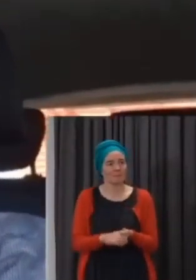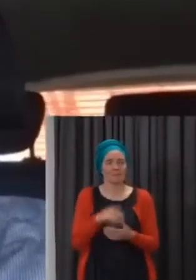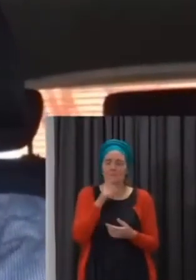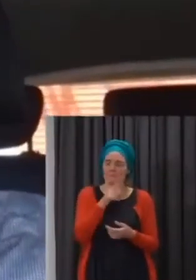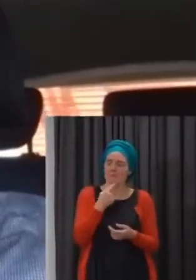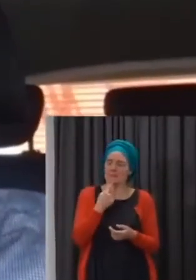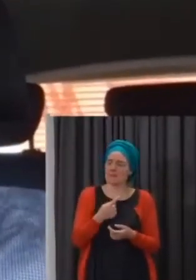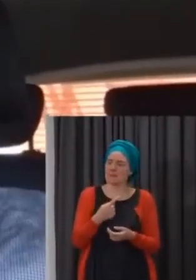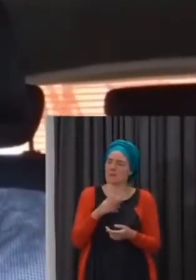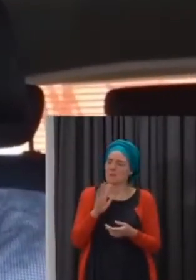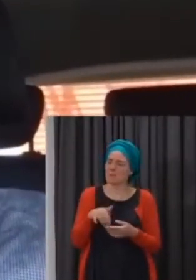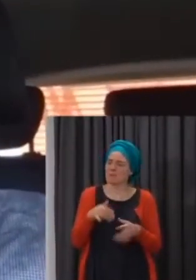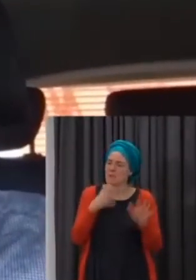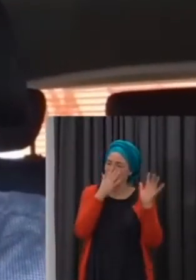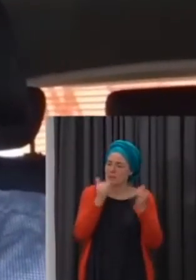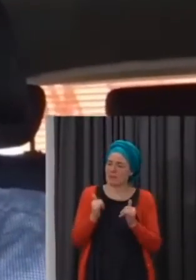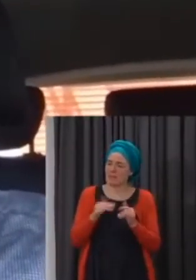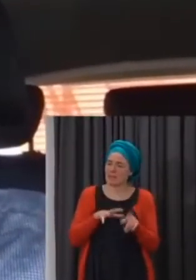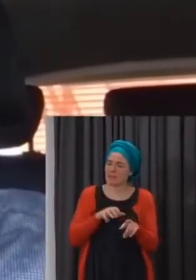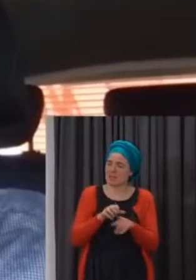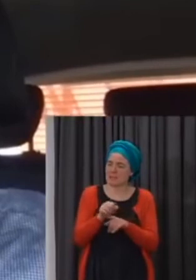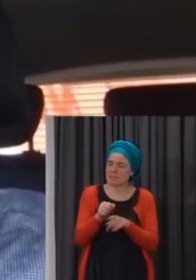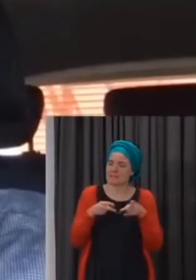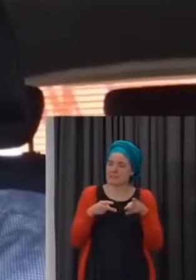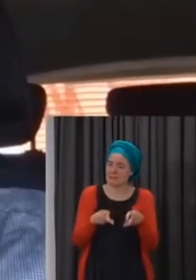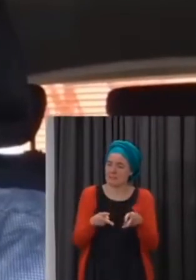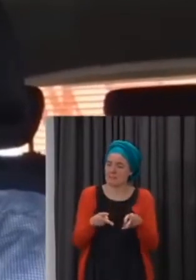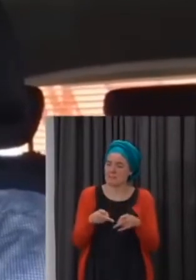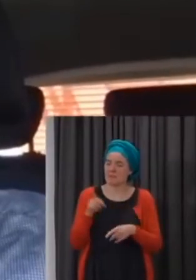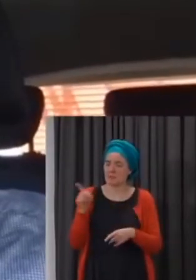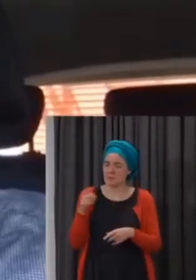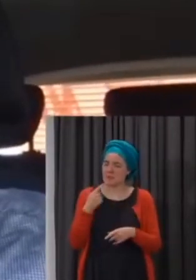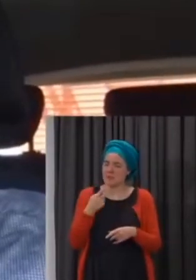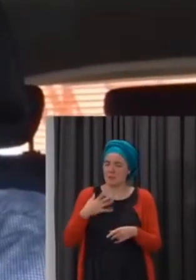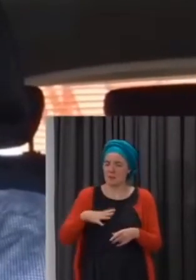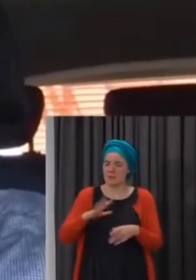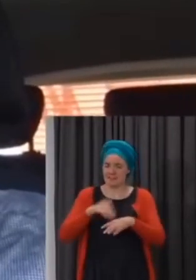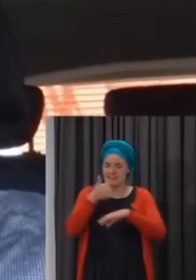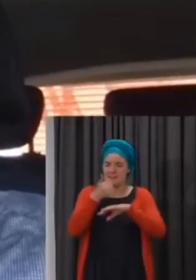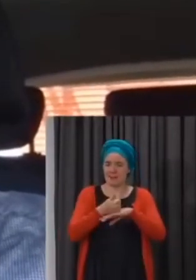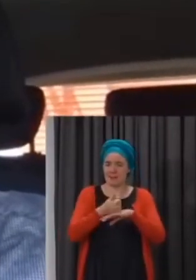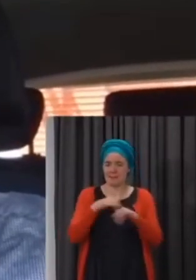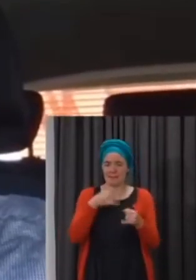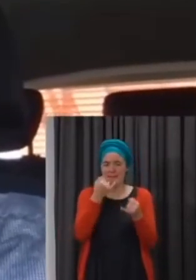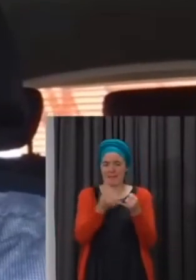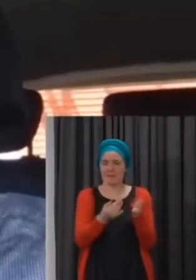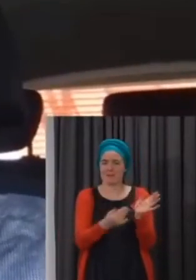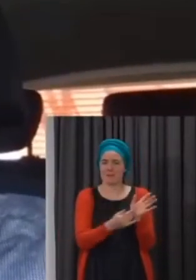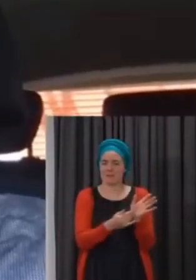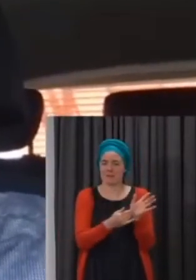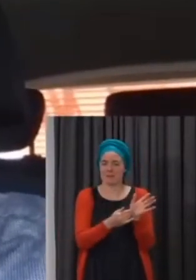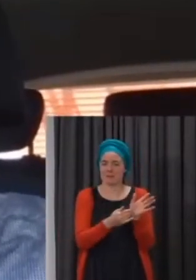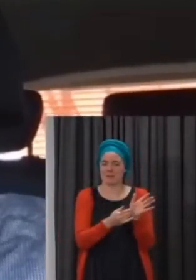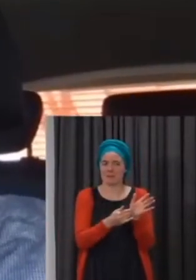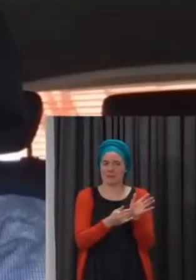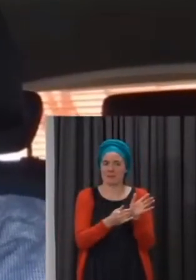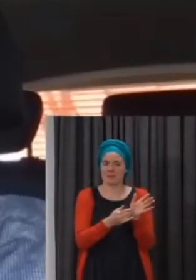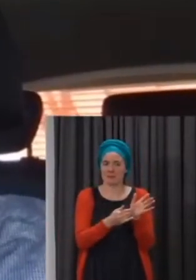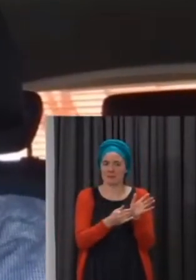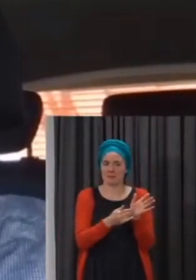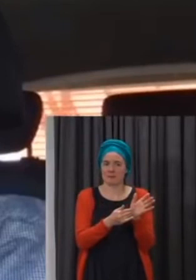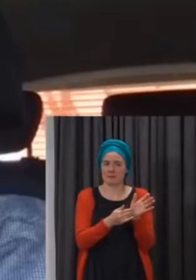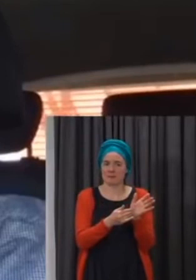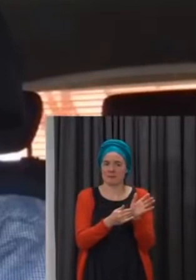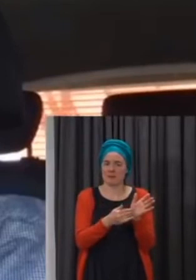wanted that in place by the end of the month. I think you said you want a workforce of 1,000